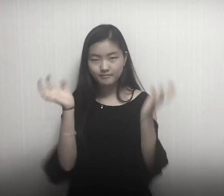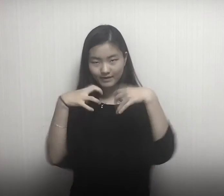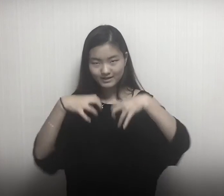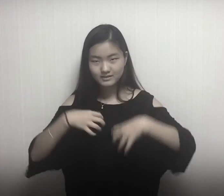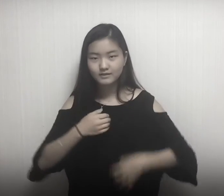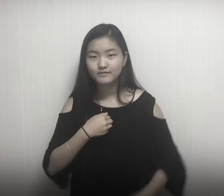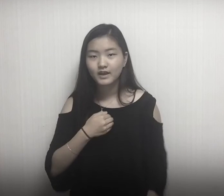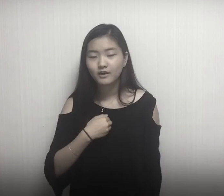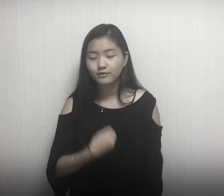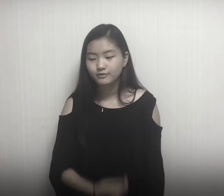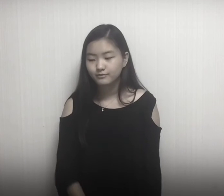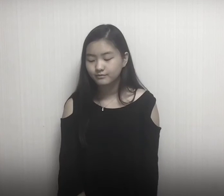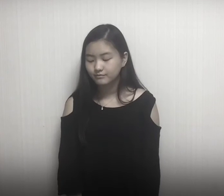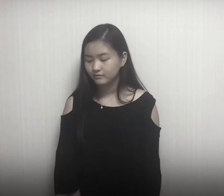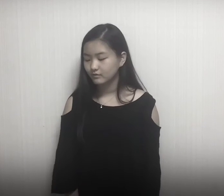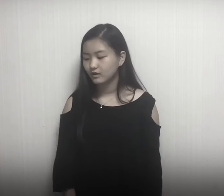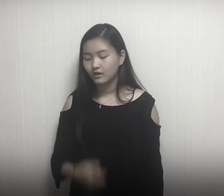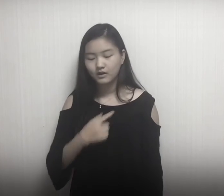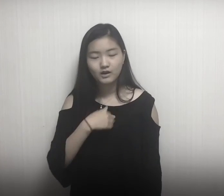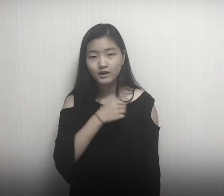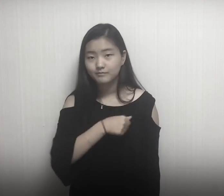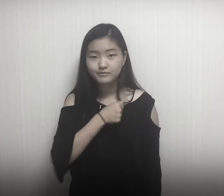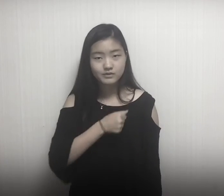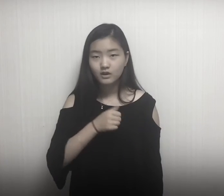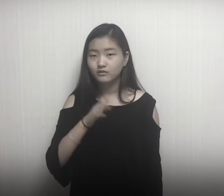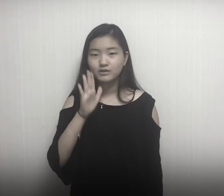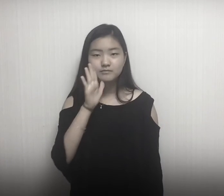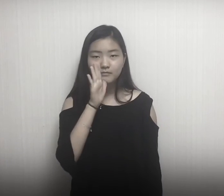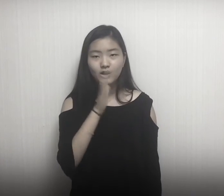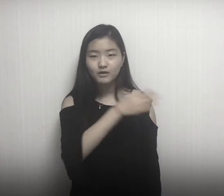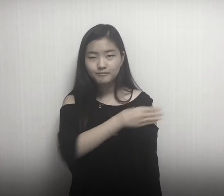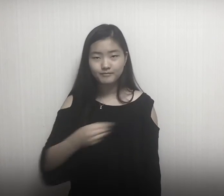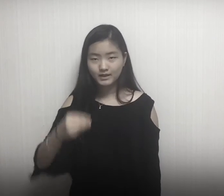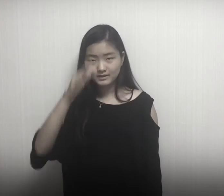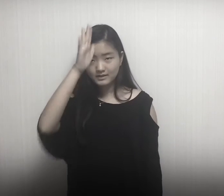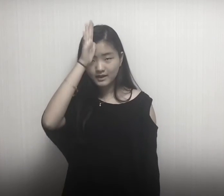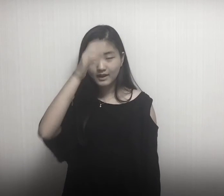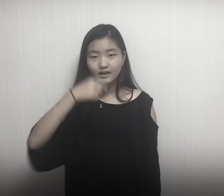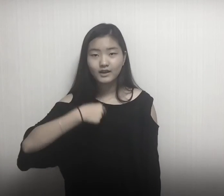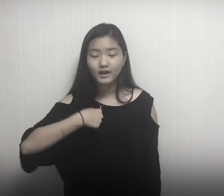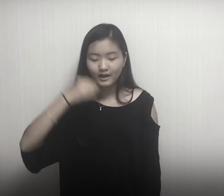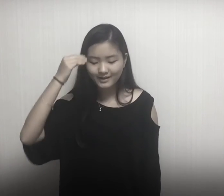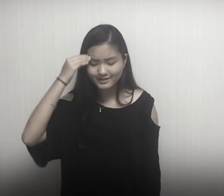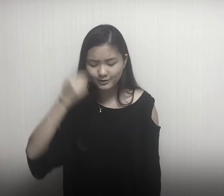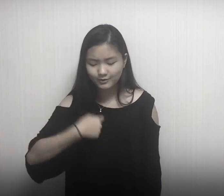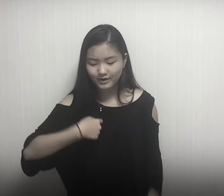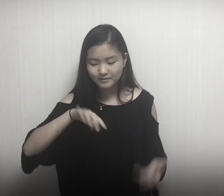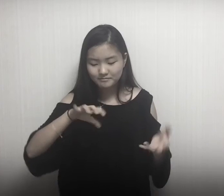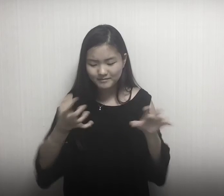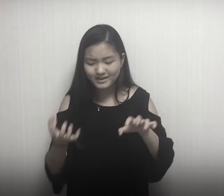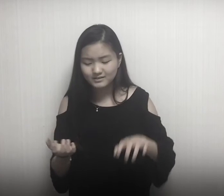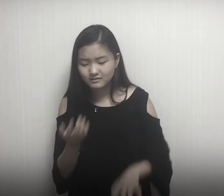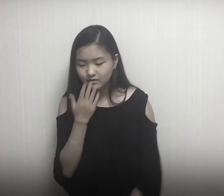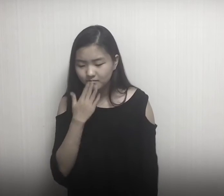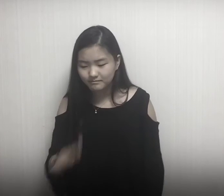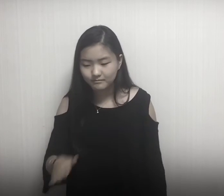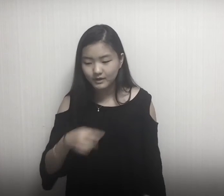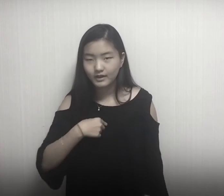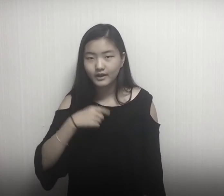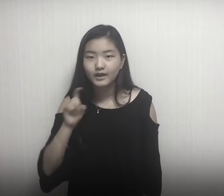myself down I'm sorry mom and dad I'm sorry I messed up bad